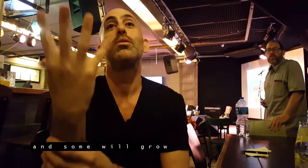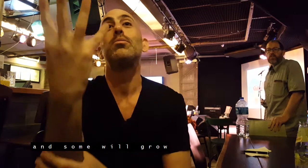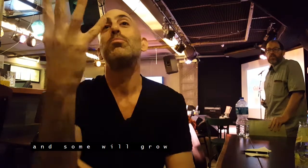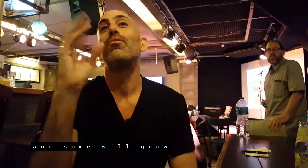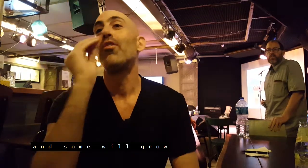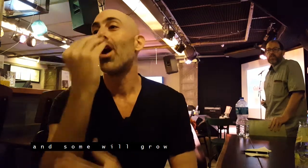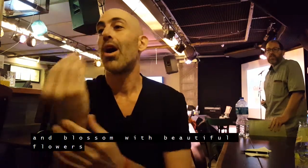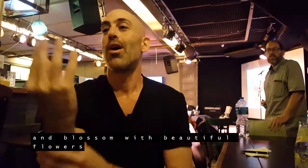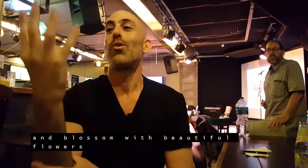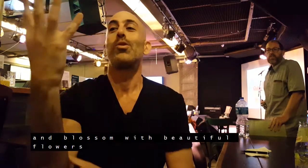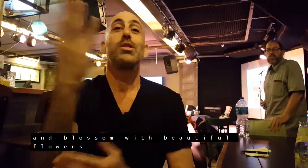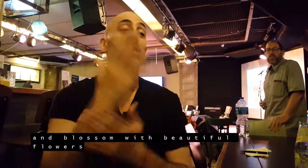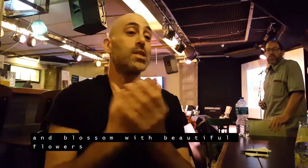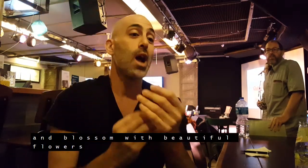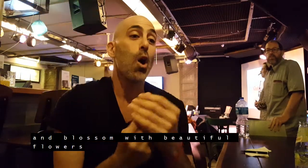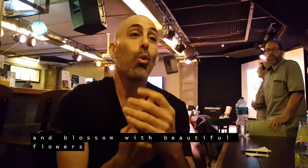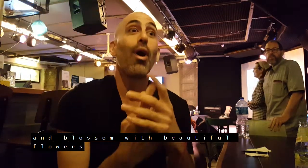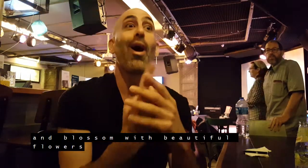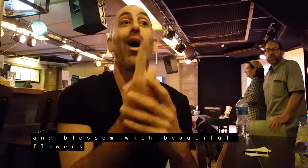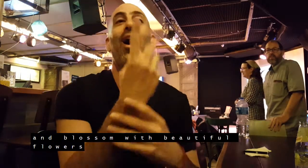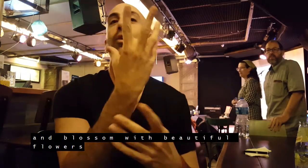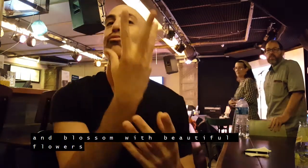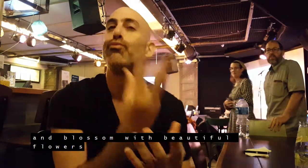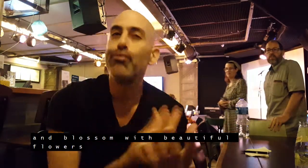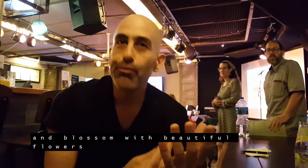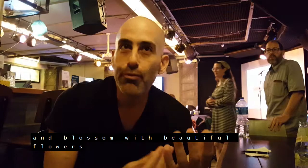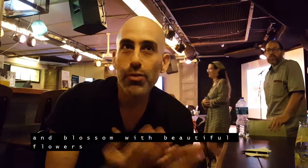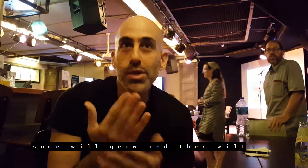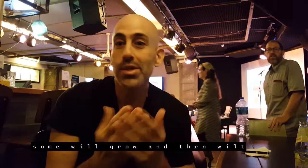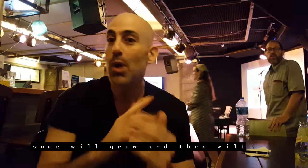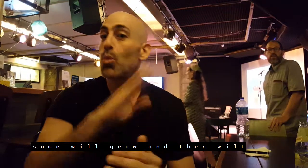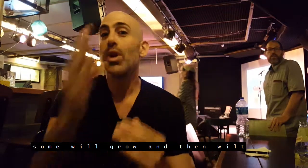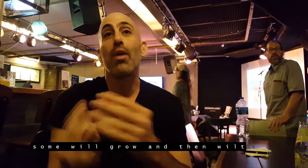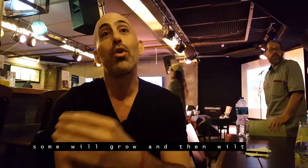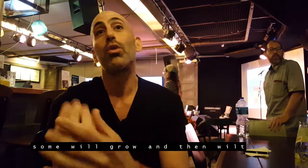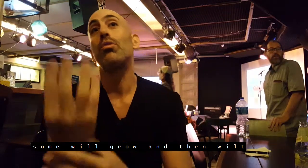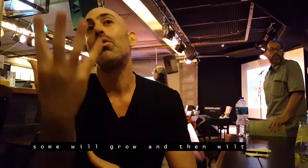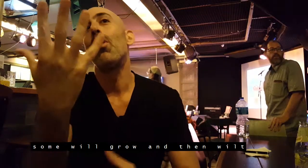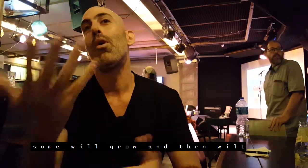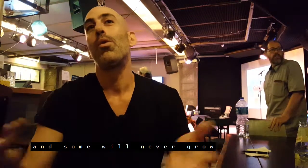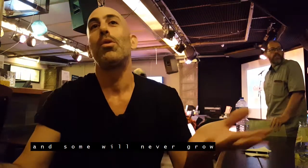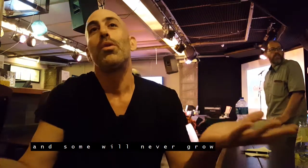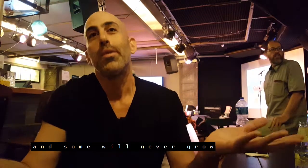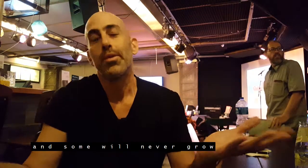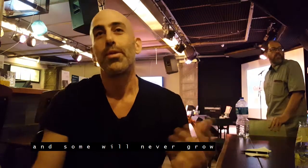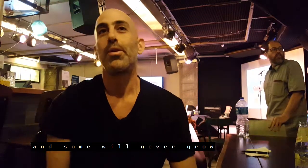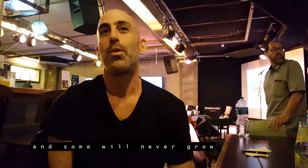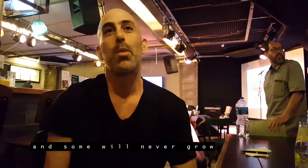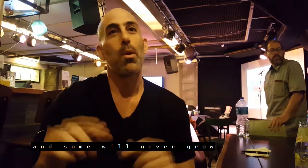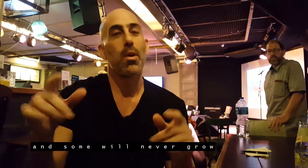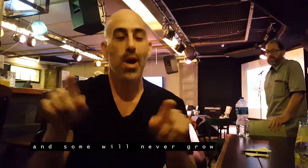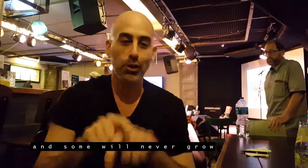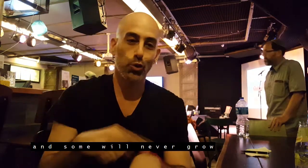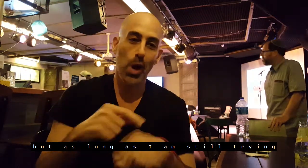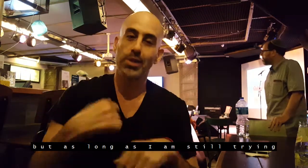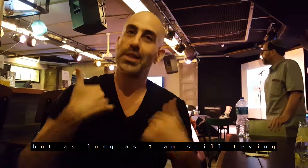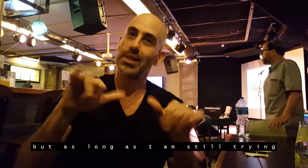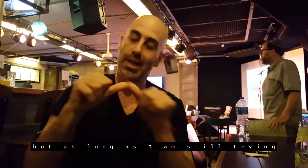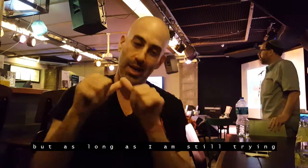and blossom into beautiful flowers. Some will grow and then wilt. And some will never grow. But as long as I'm